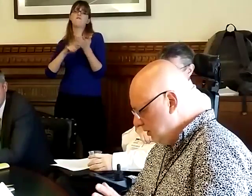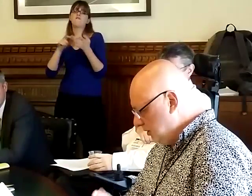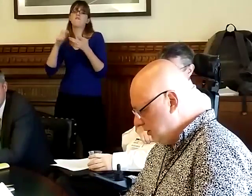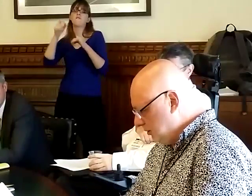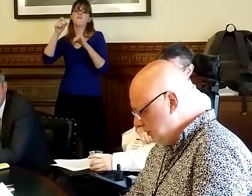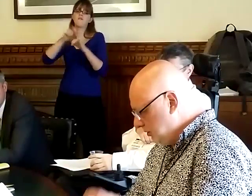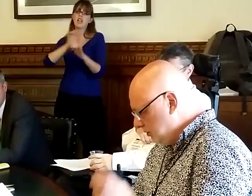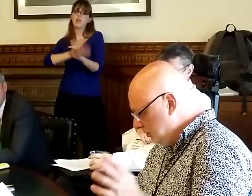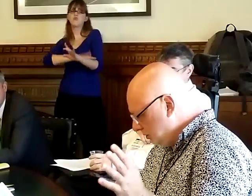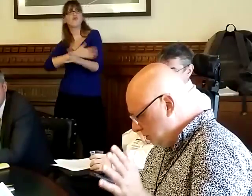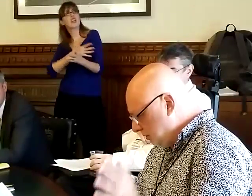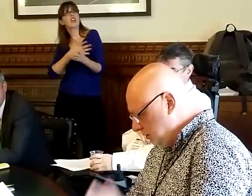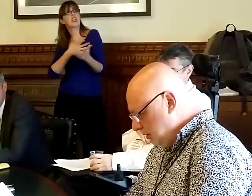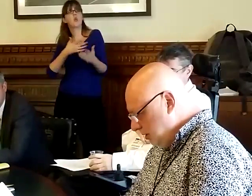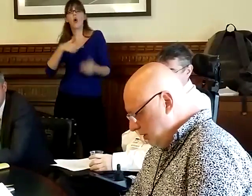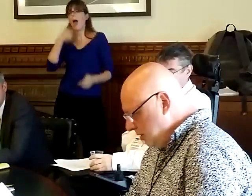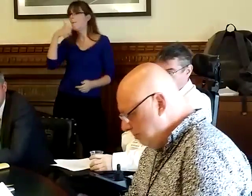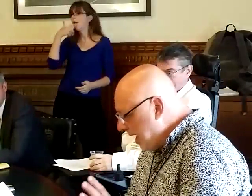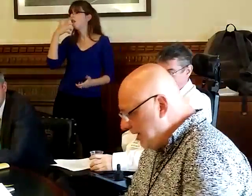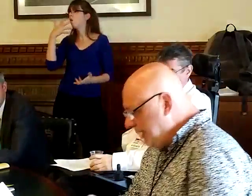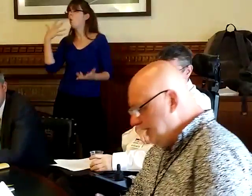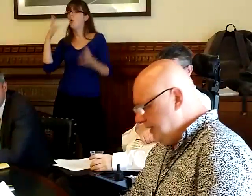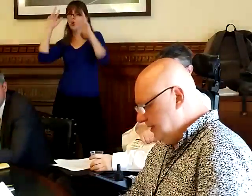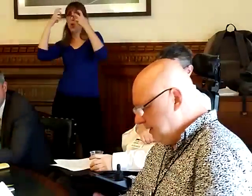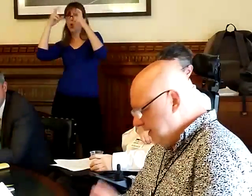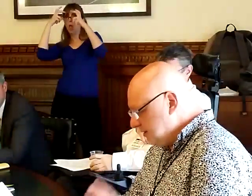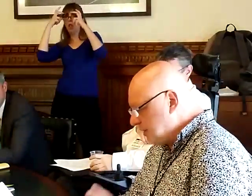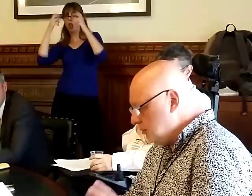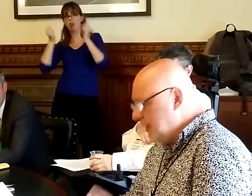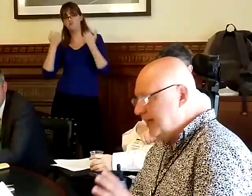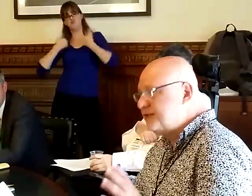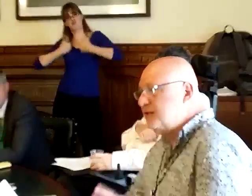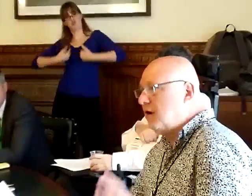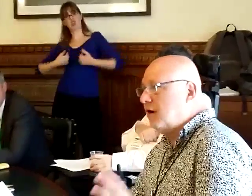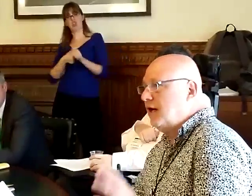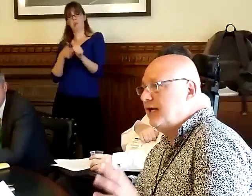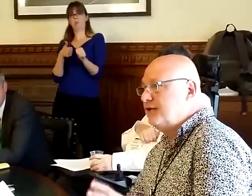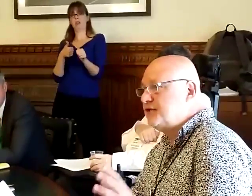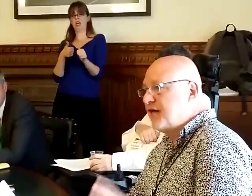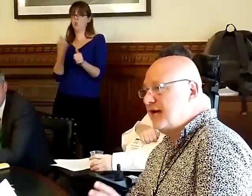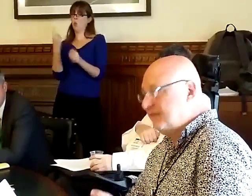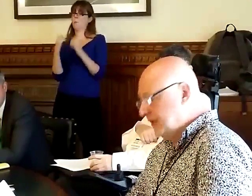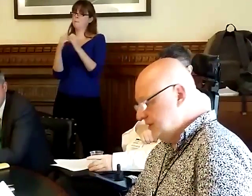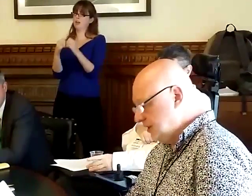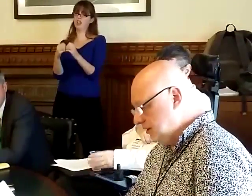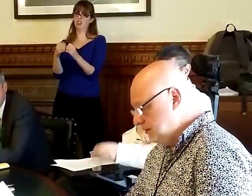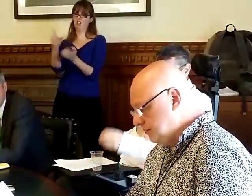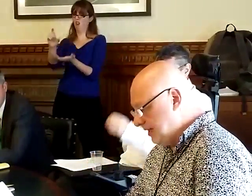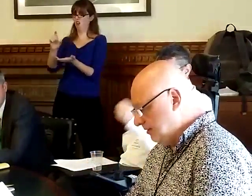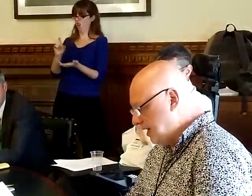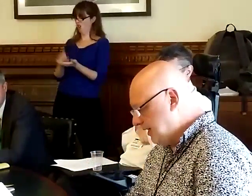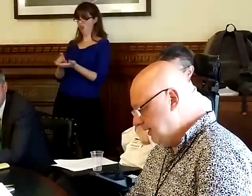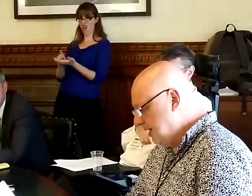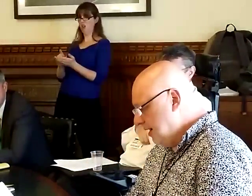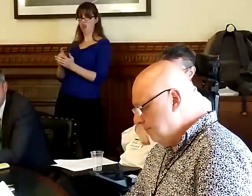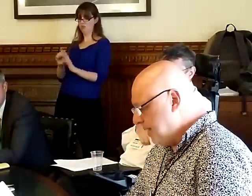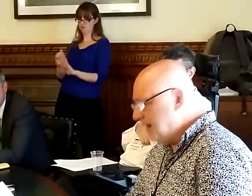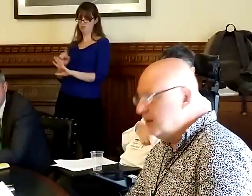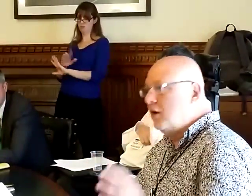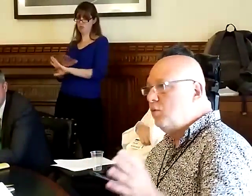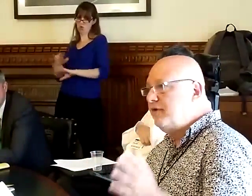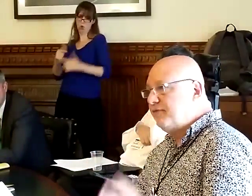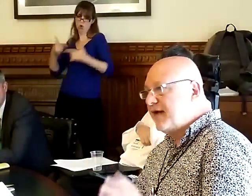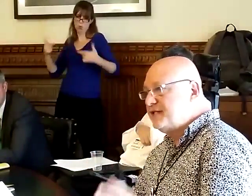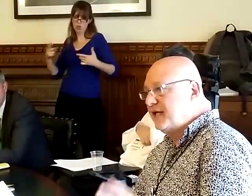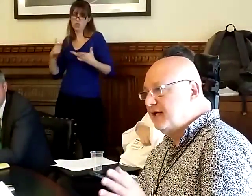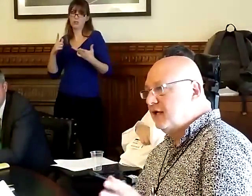or Google or... But it, so it's not, in the scale of things, a huge amount of money.